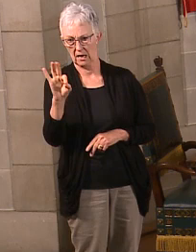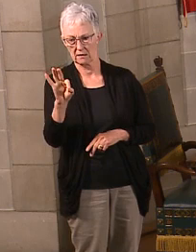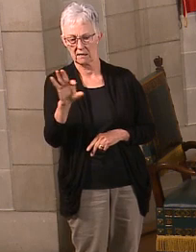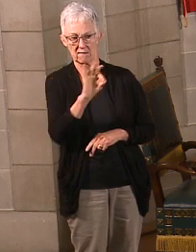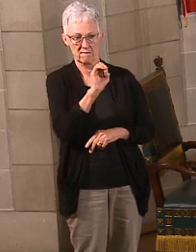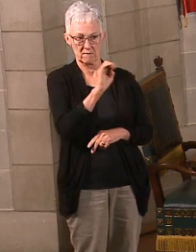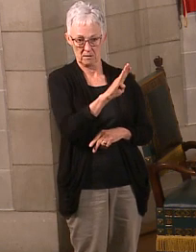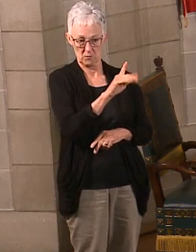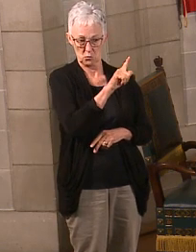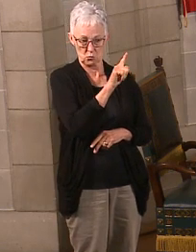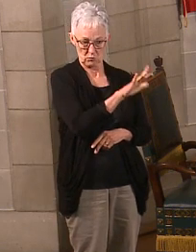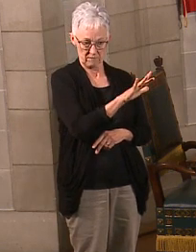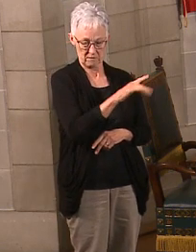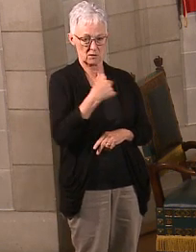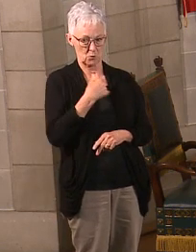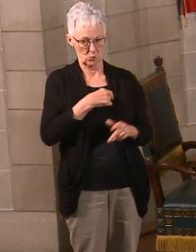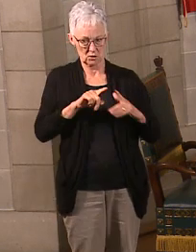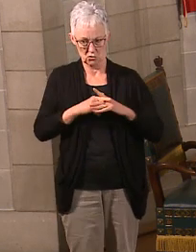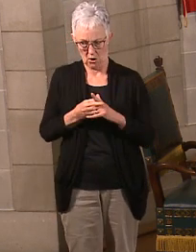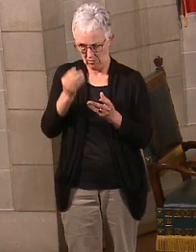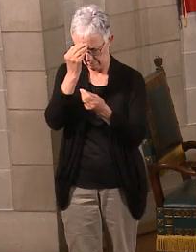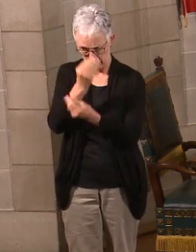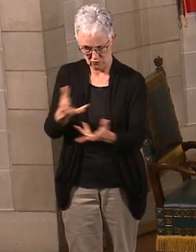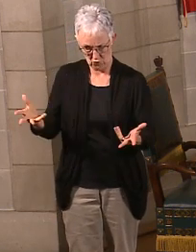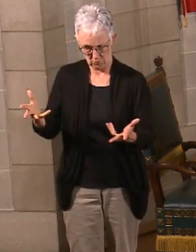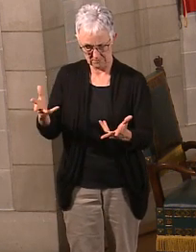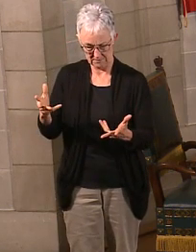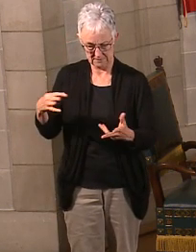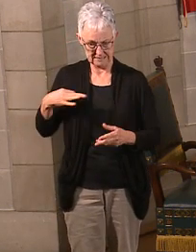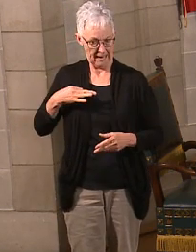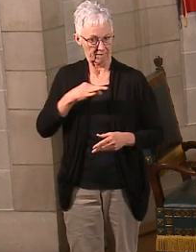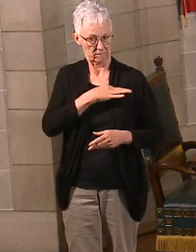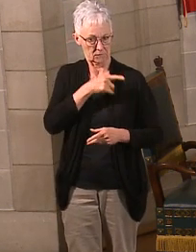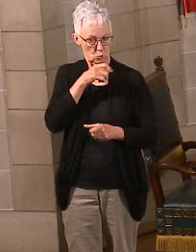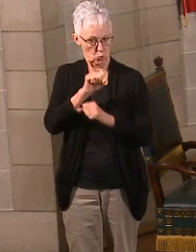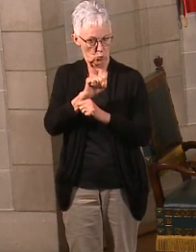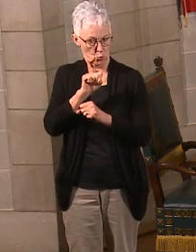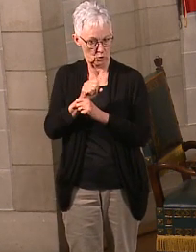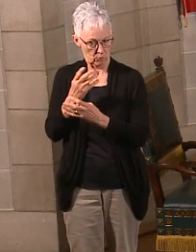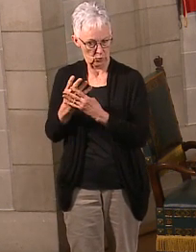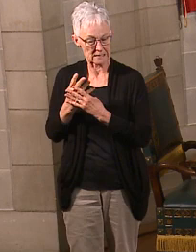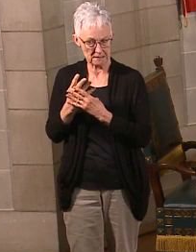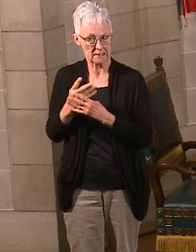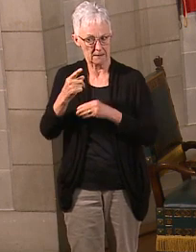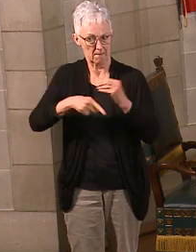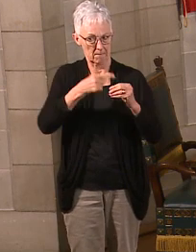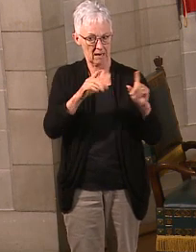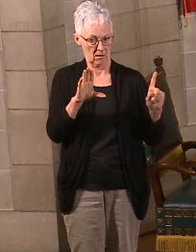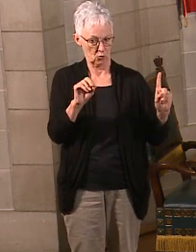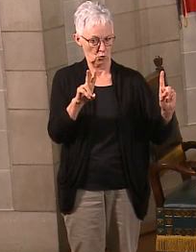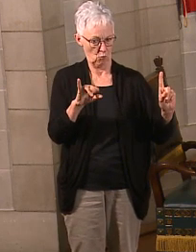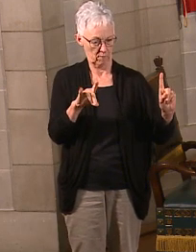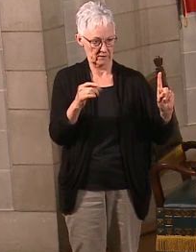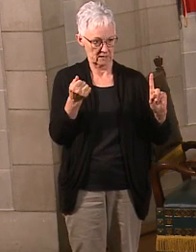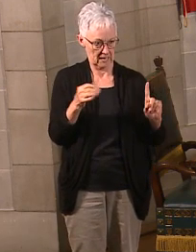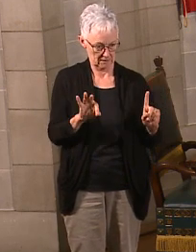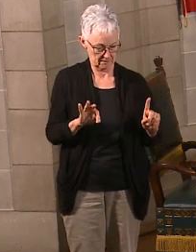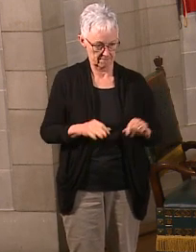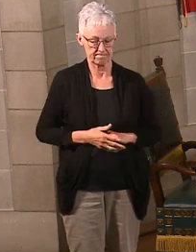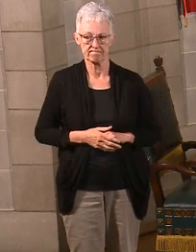to staff about COVID-19. By March 16th, we had opened our Emergency Operations Center so that we could